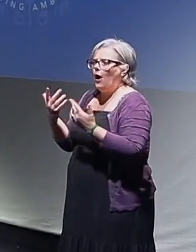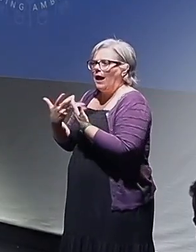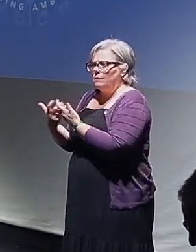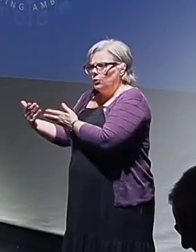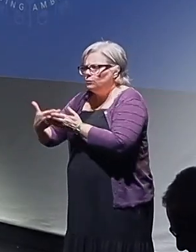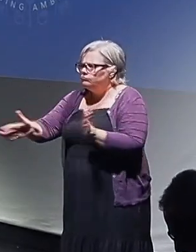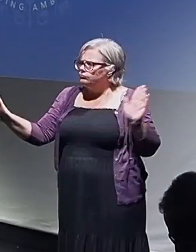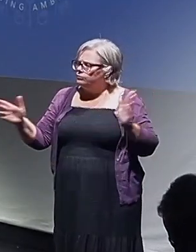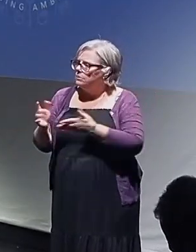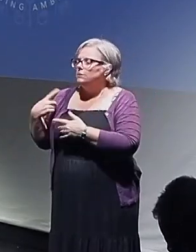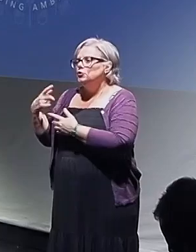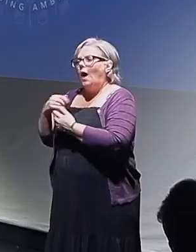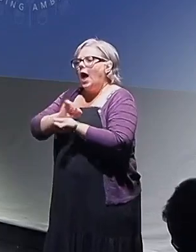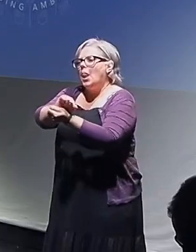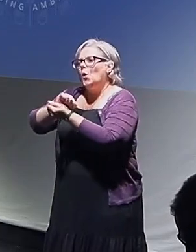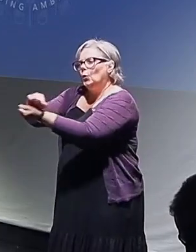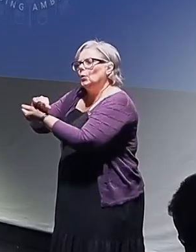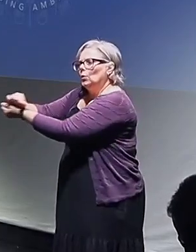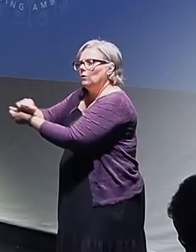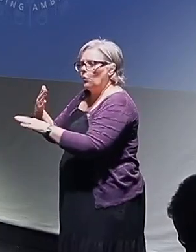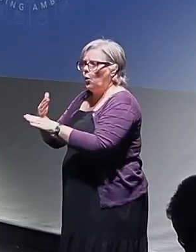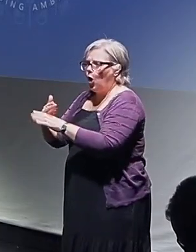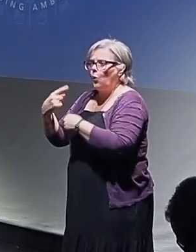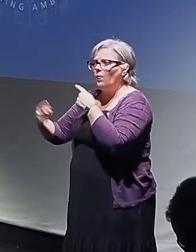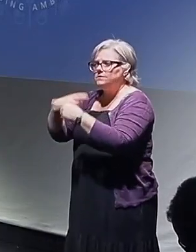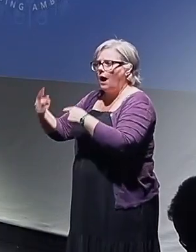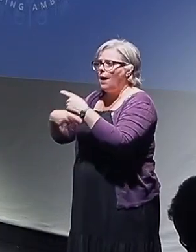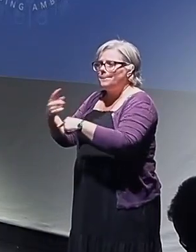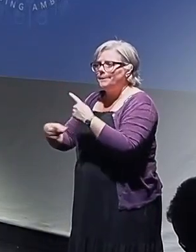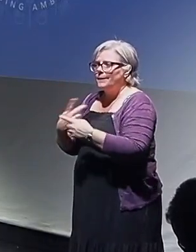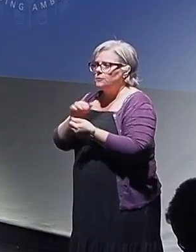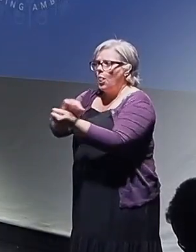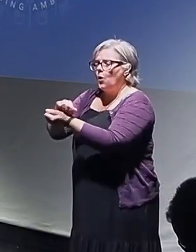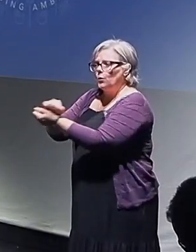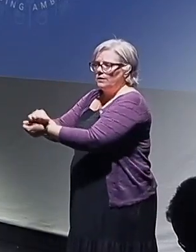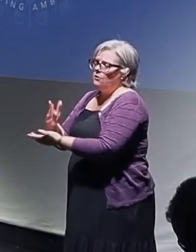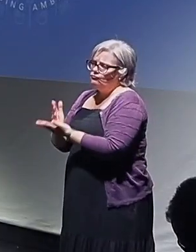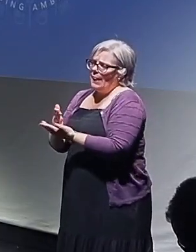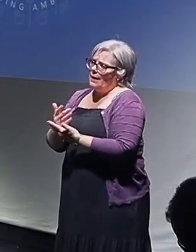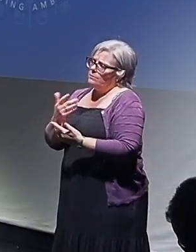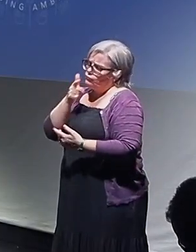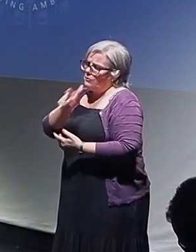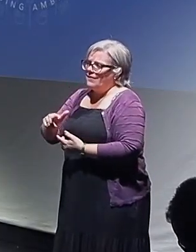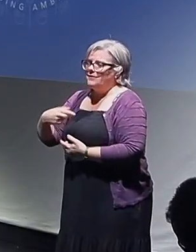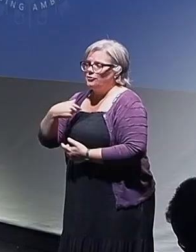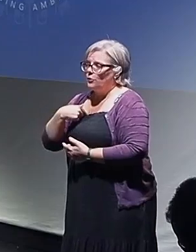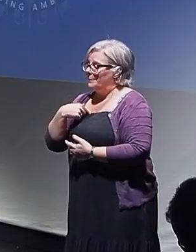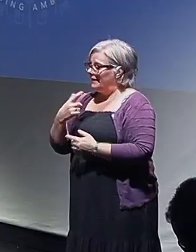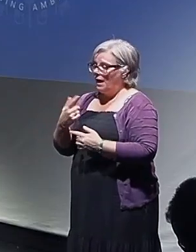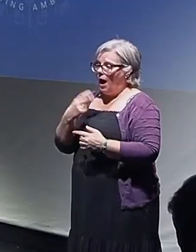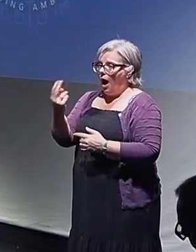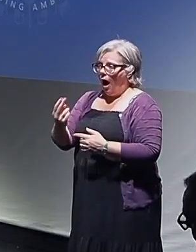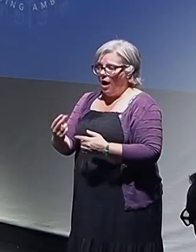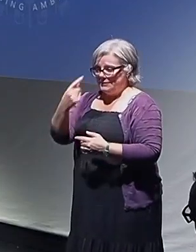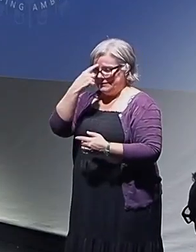widely seen? I have loan works all the time. I have lots of things where the biggest privilege is that you have something that the artist thinks